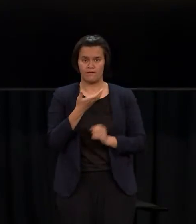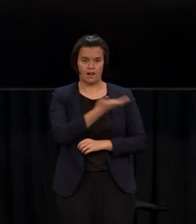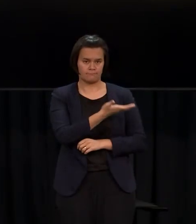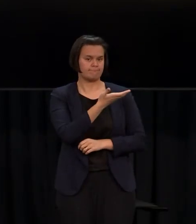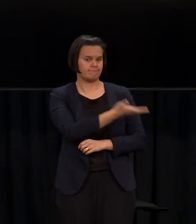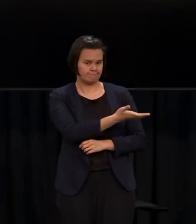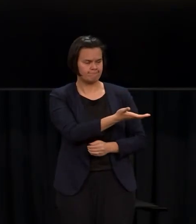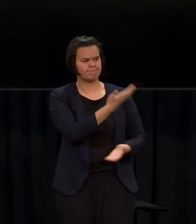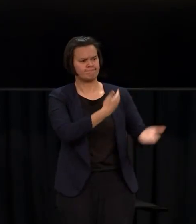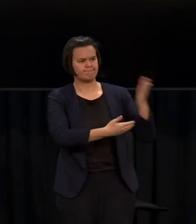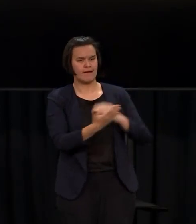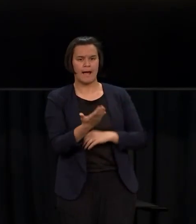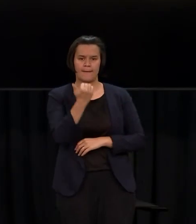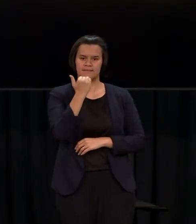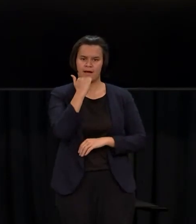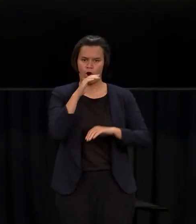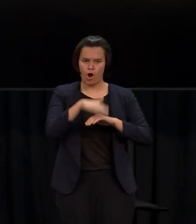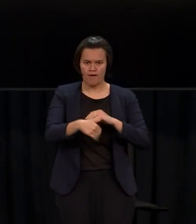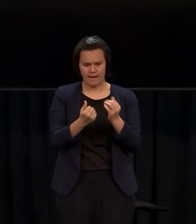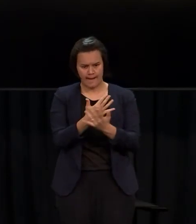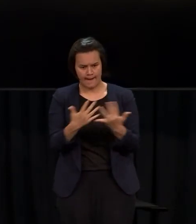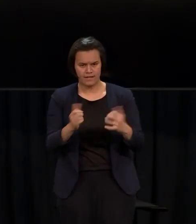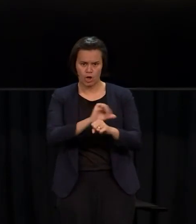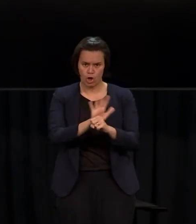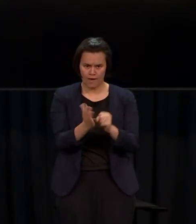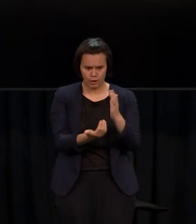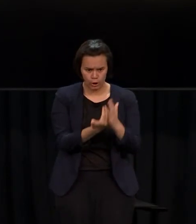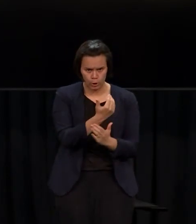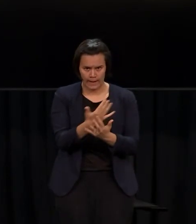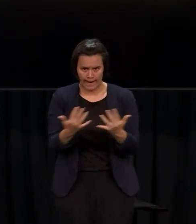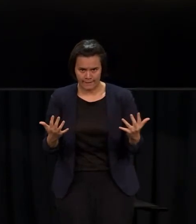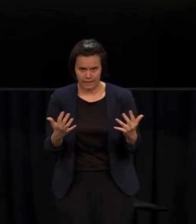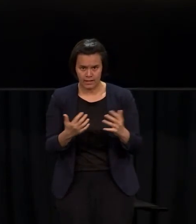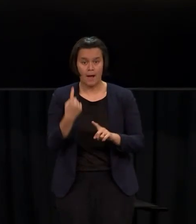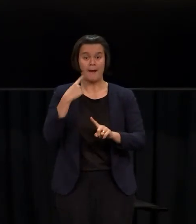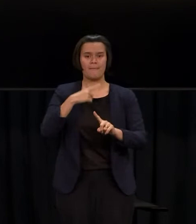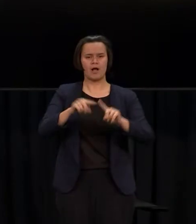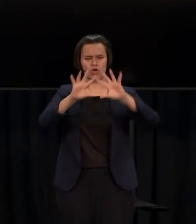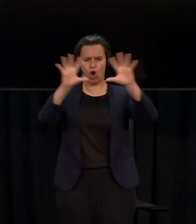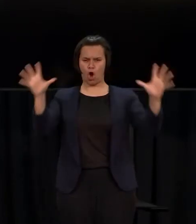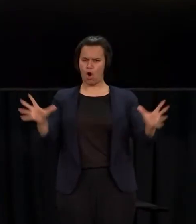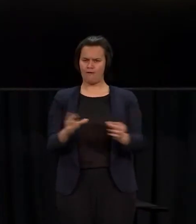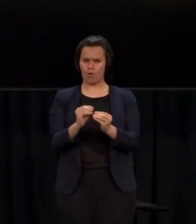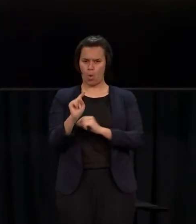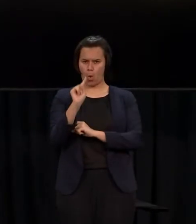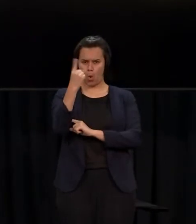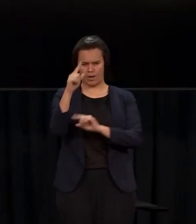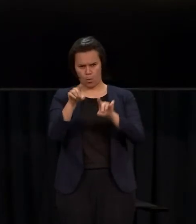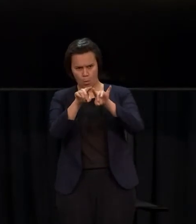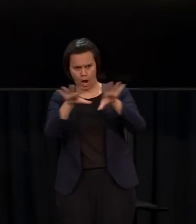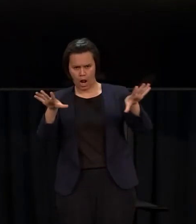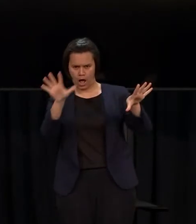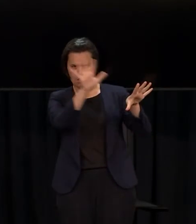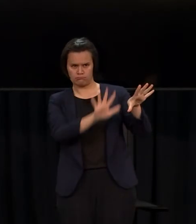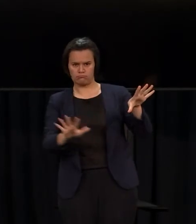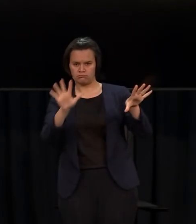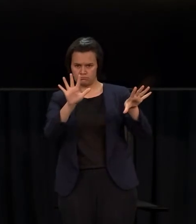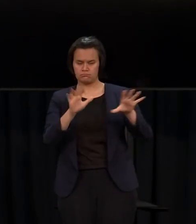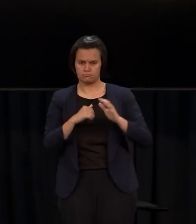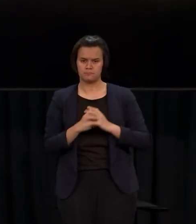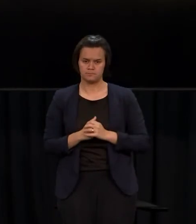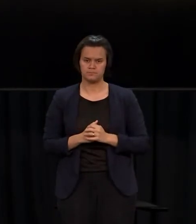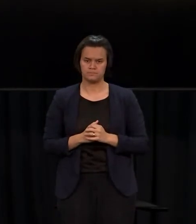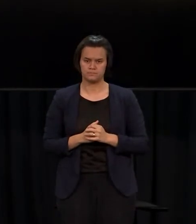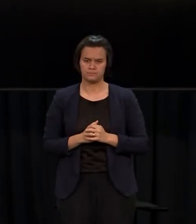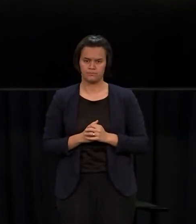just an update on the latest information on cases, but on what we are generally seeing in Auckland in particular right now with